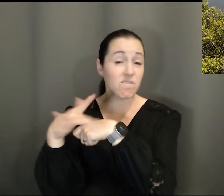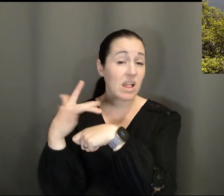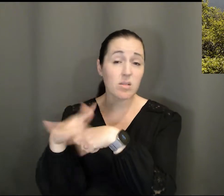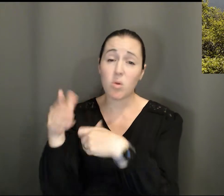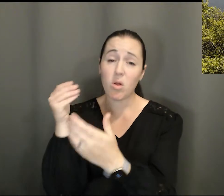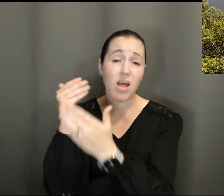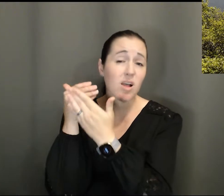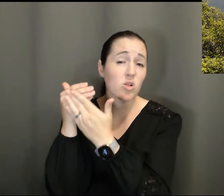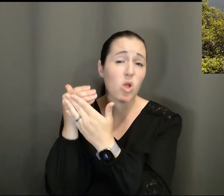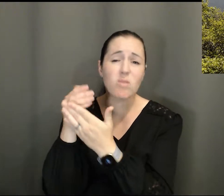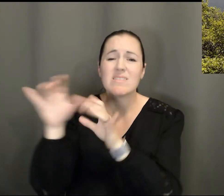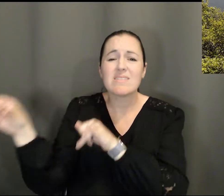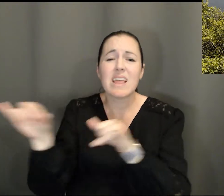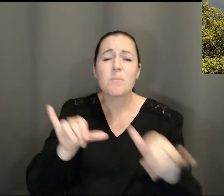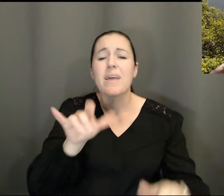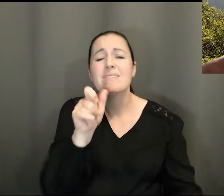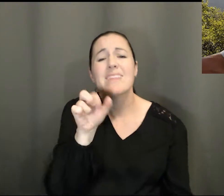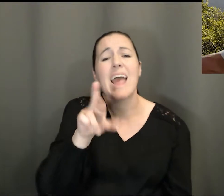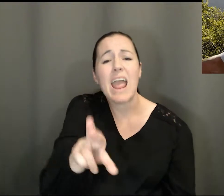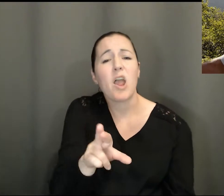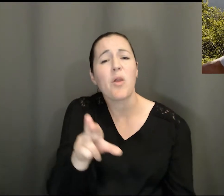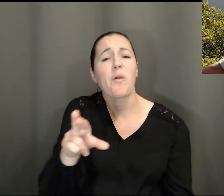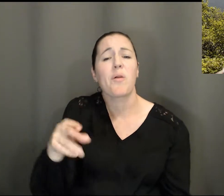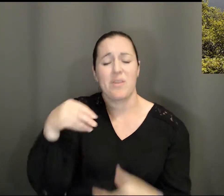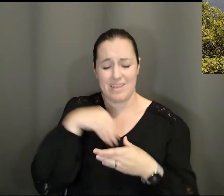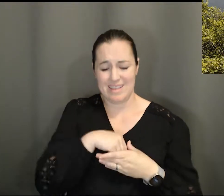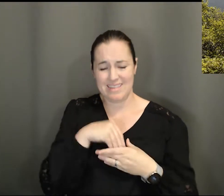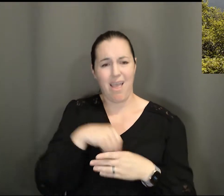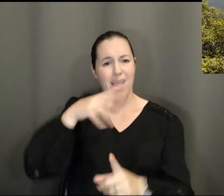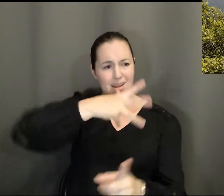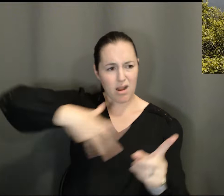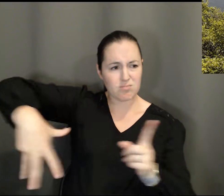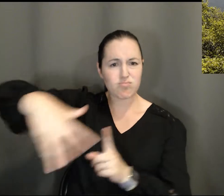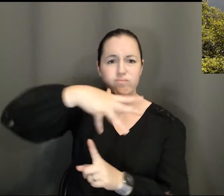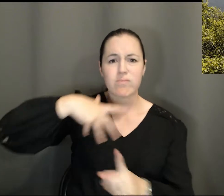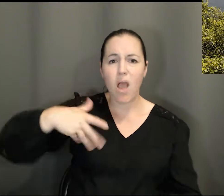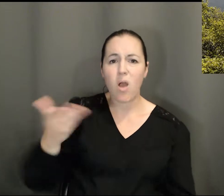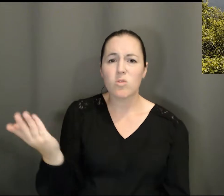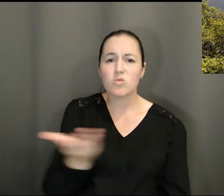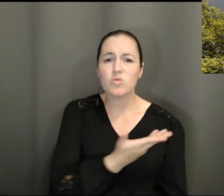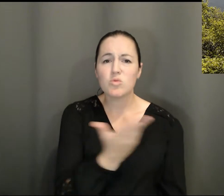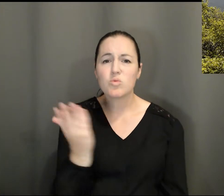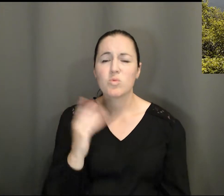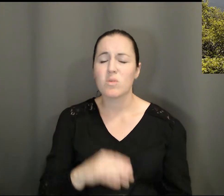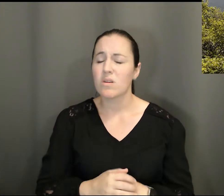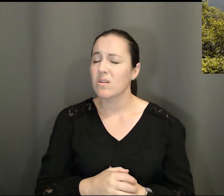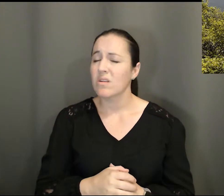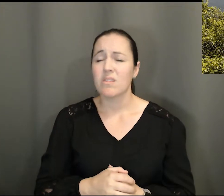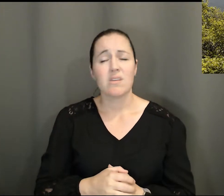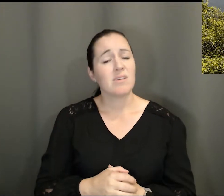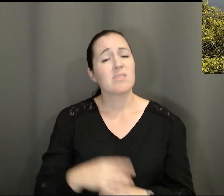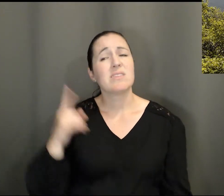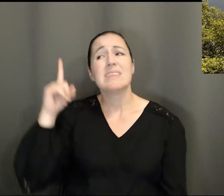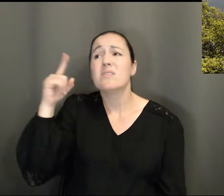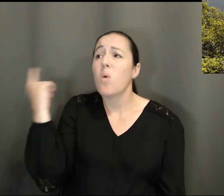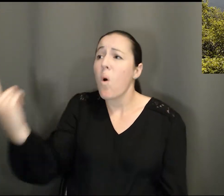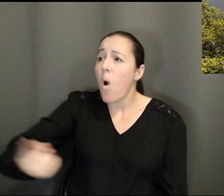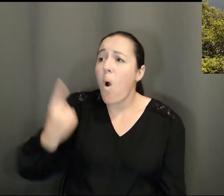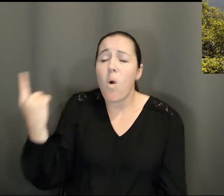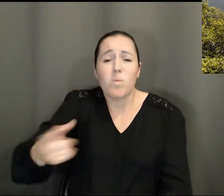outside your lungs. He's always happening, always available, always accessible.